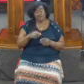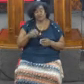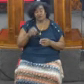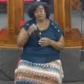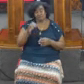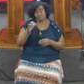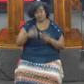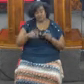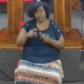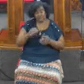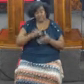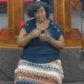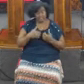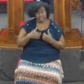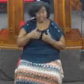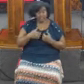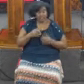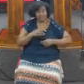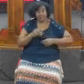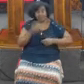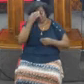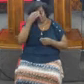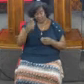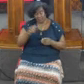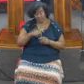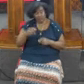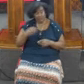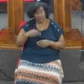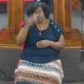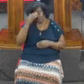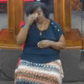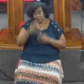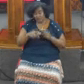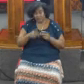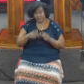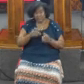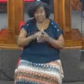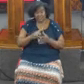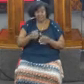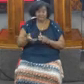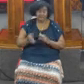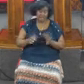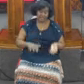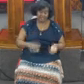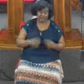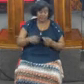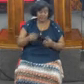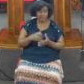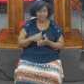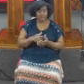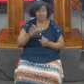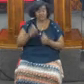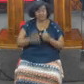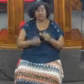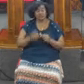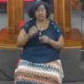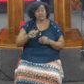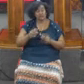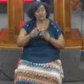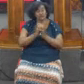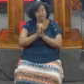too many people that have had it in terms of knowing that. We know personally people that have now died from it. So let's pray for them.